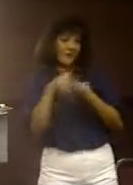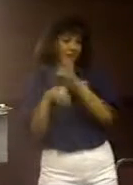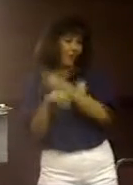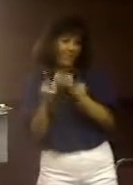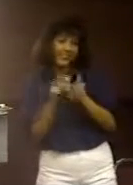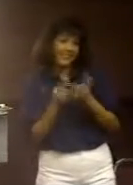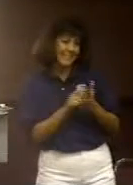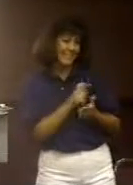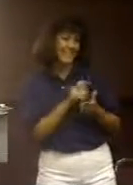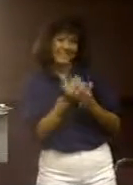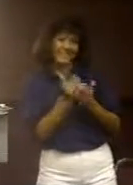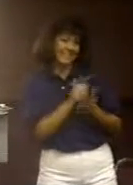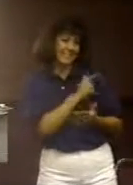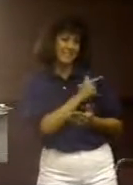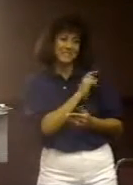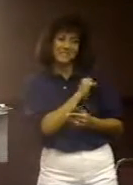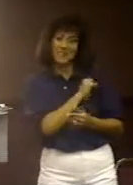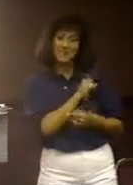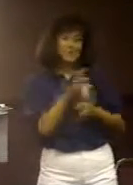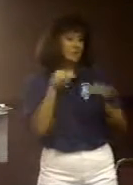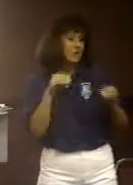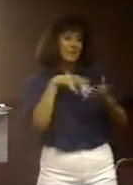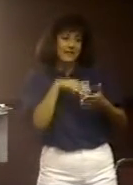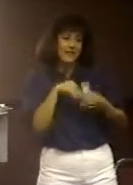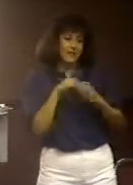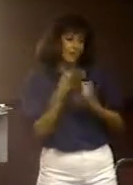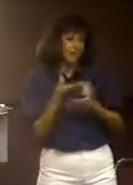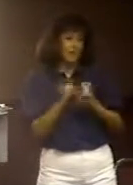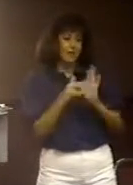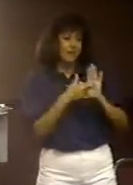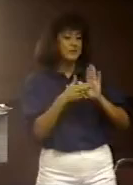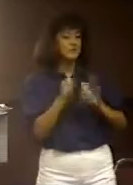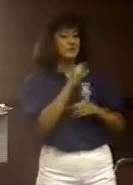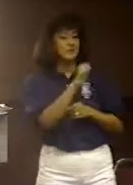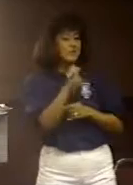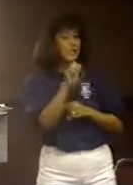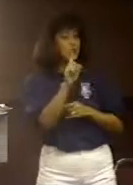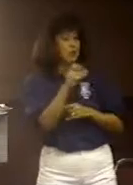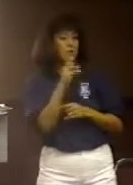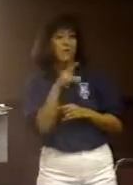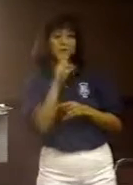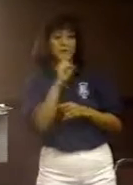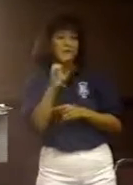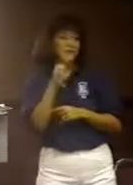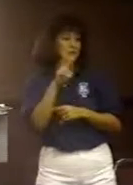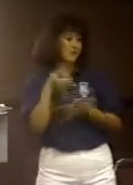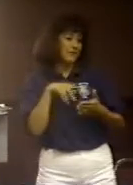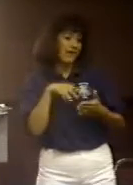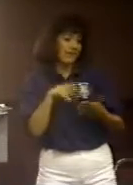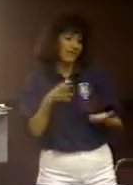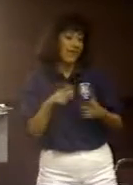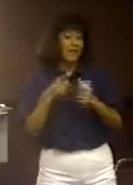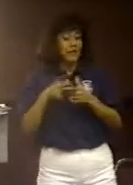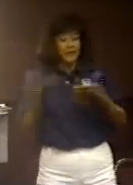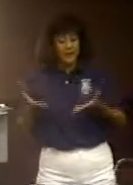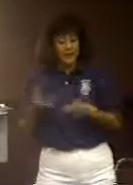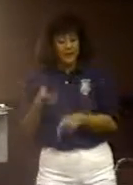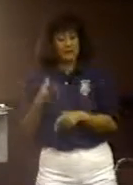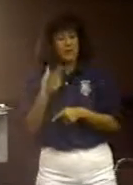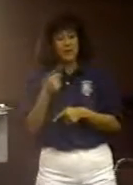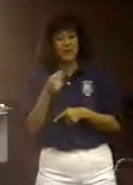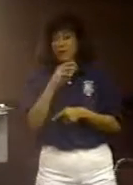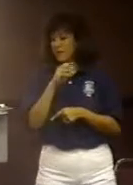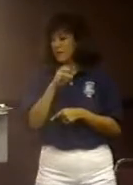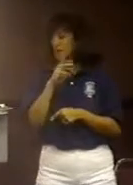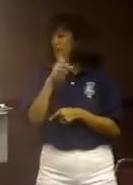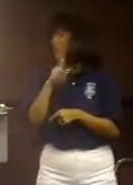you? There's no study in there that represents a C1 or a C2 study. And then here's the Marmo